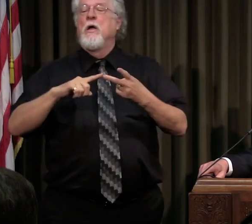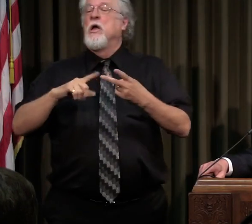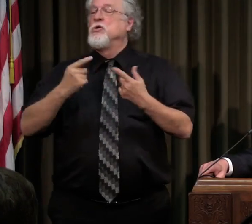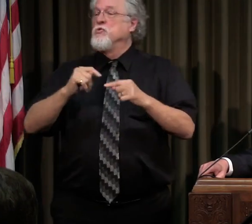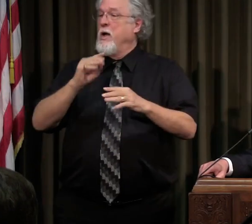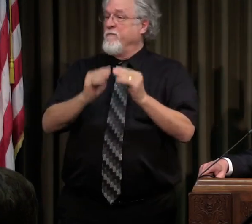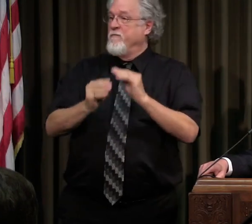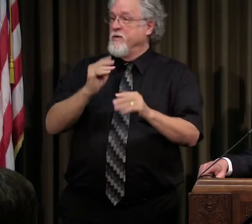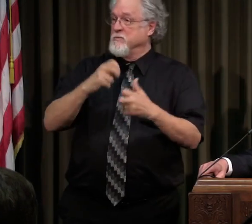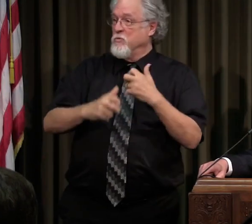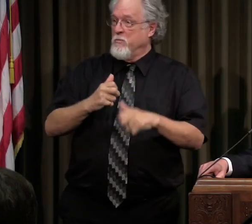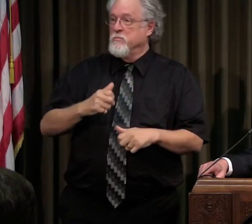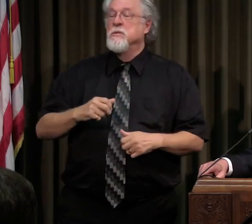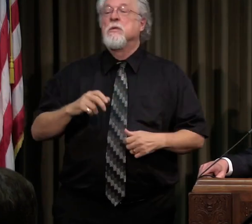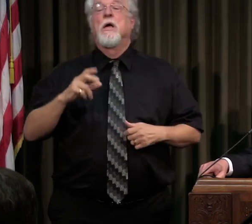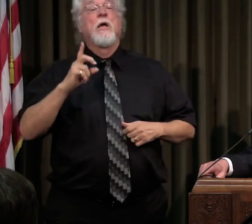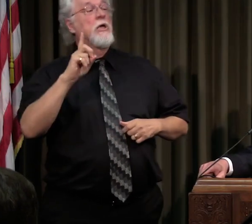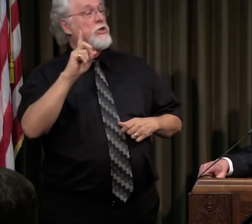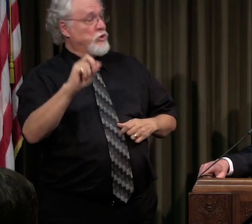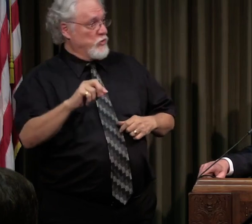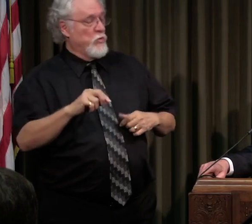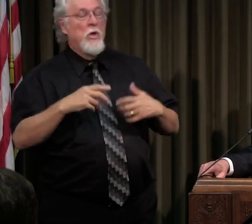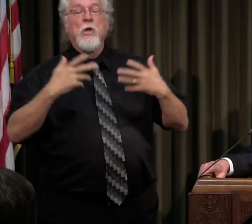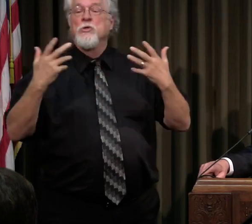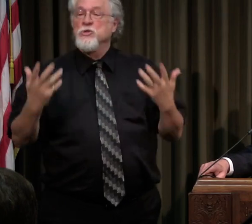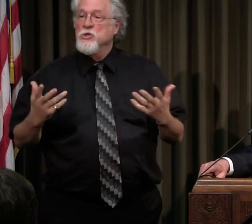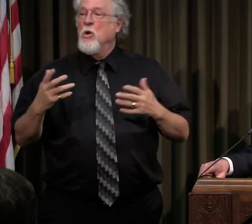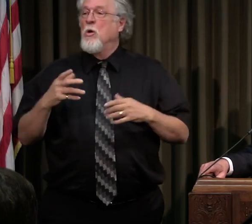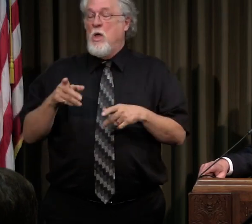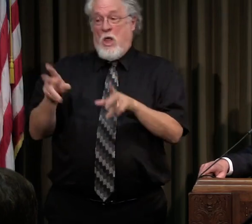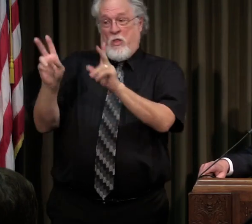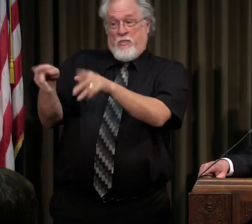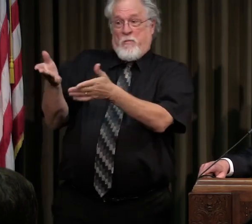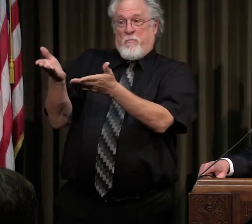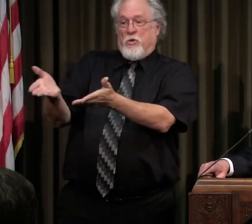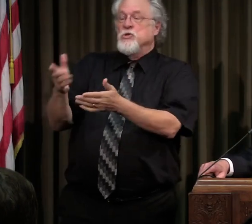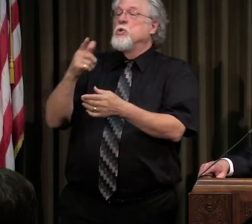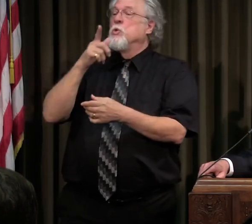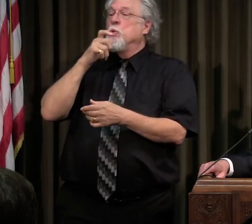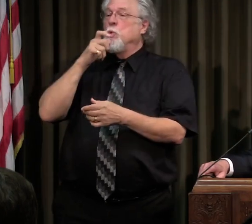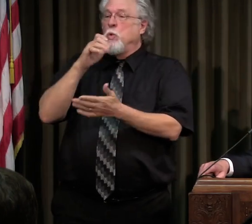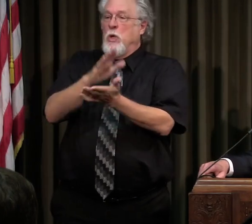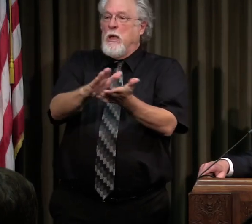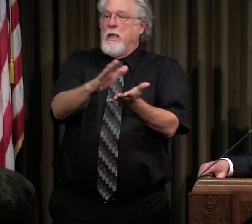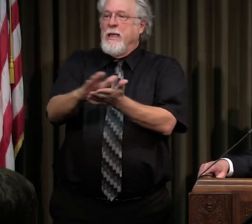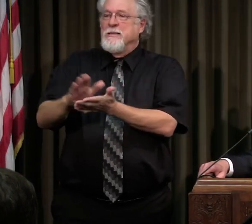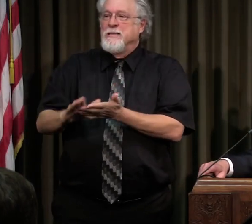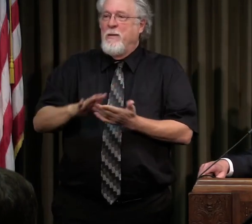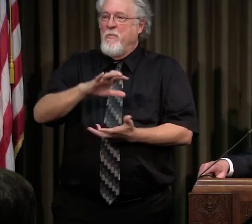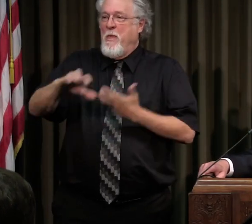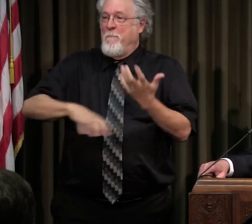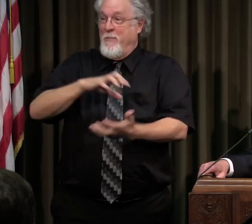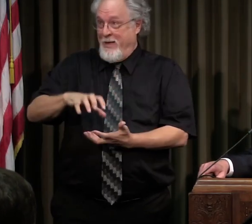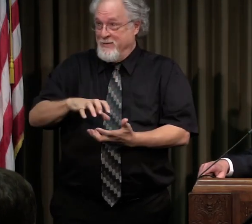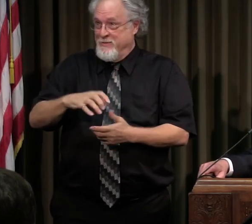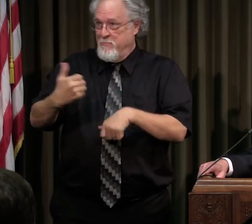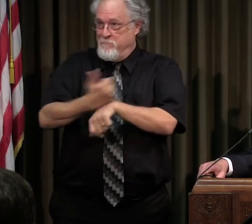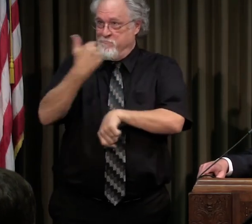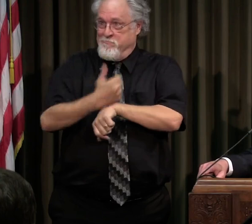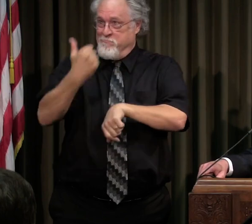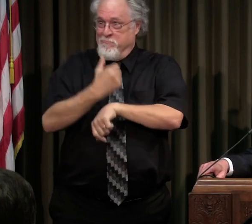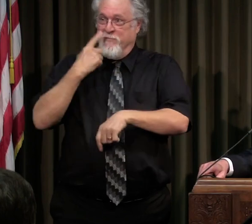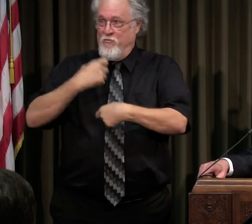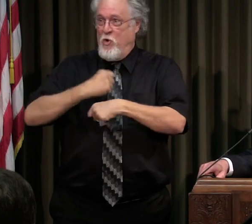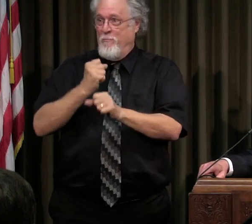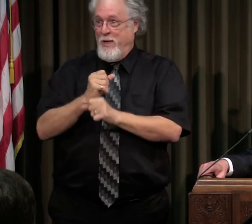exactly what I'm trying to do. You know, quite often it's the person who cleans up the mess that gets blamed for creating